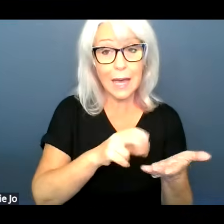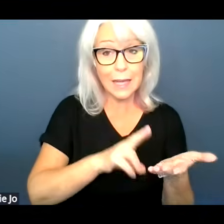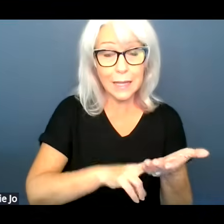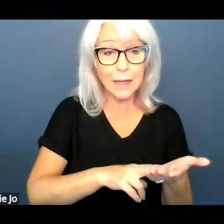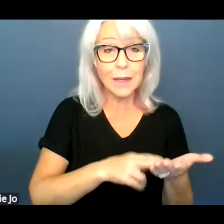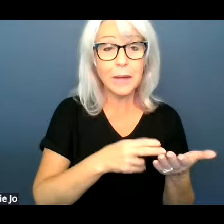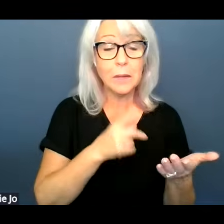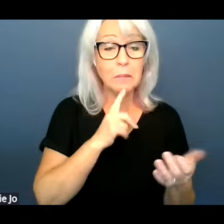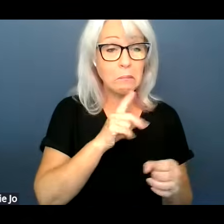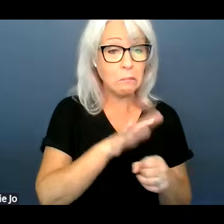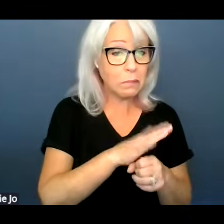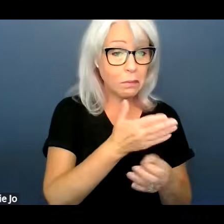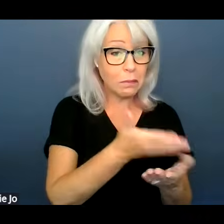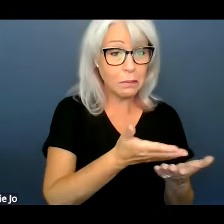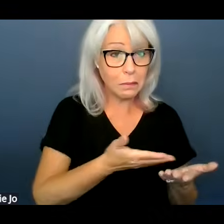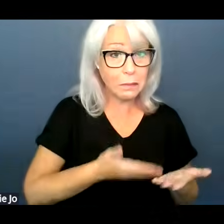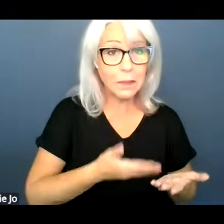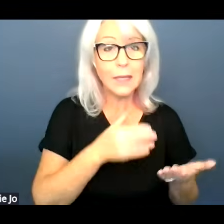signature block.